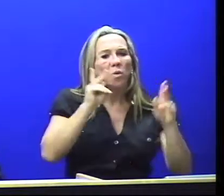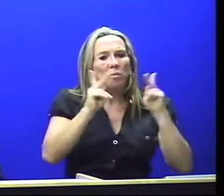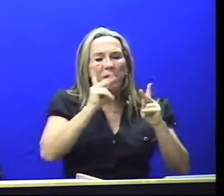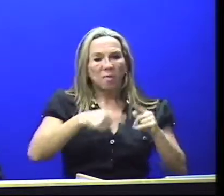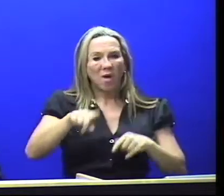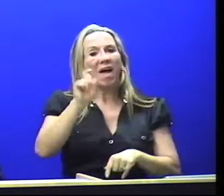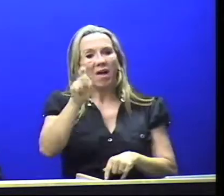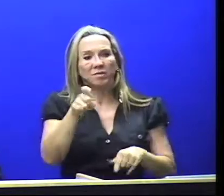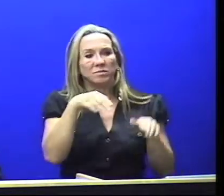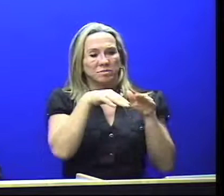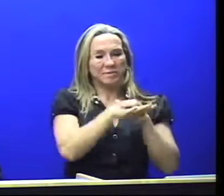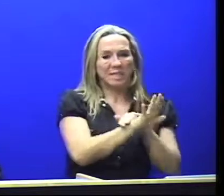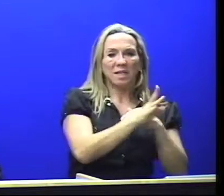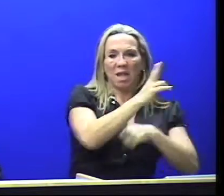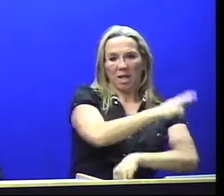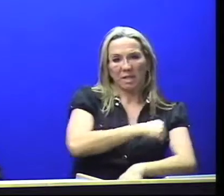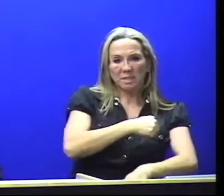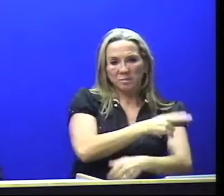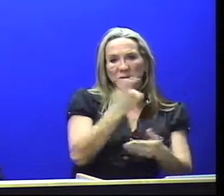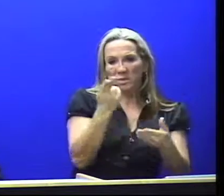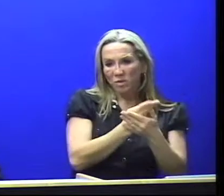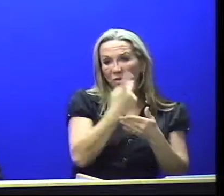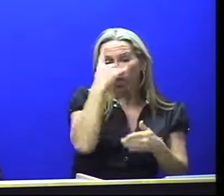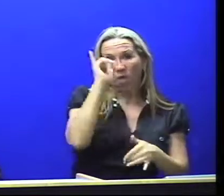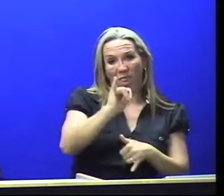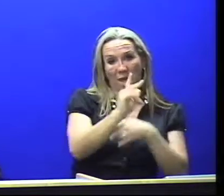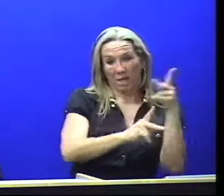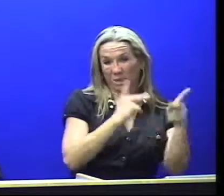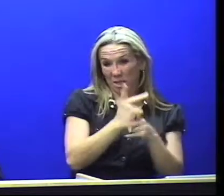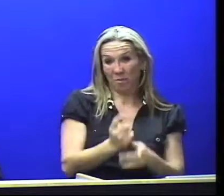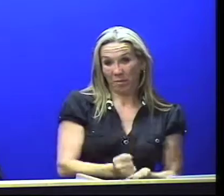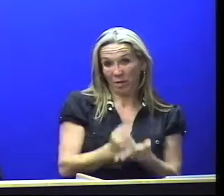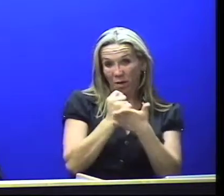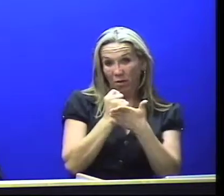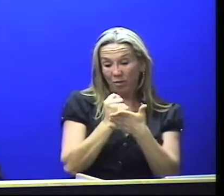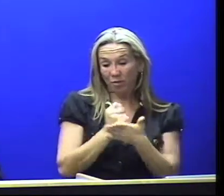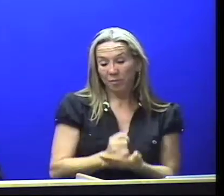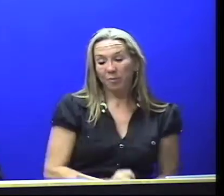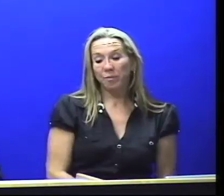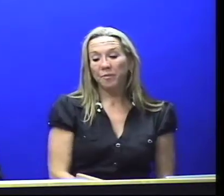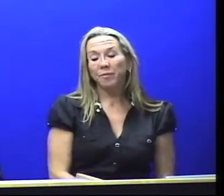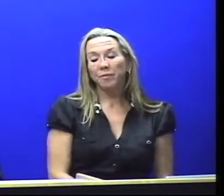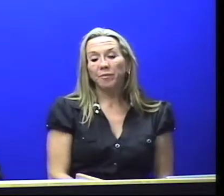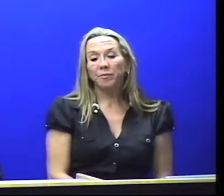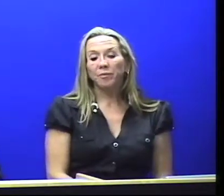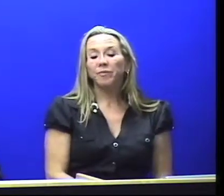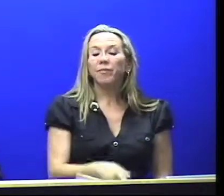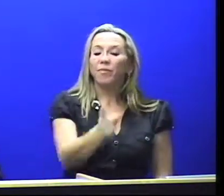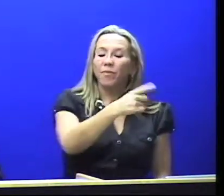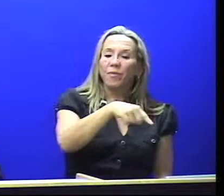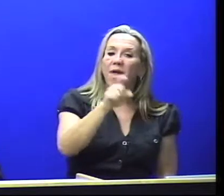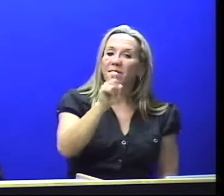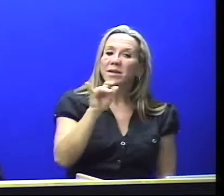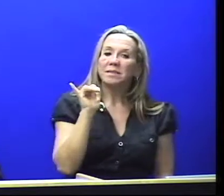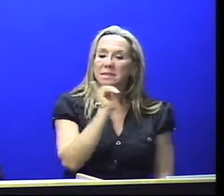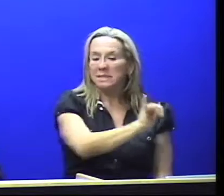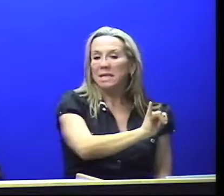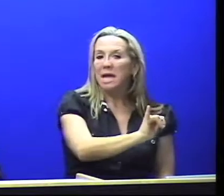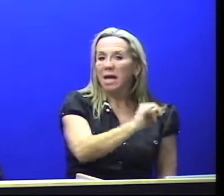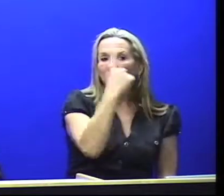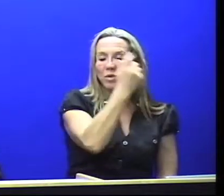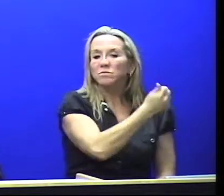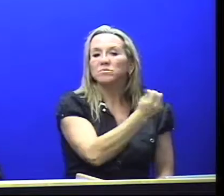admitted to the hospital for these therapies. And they have to stay for a number